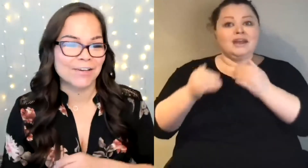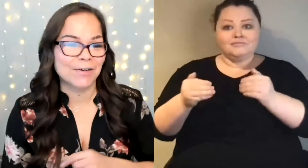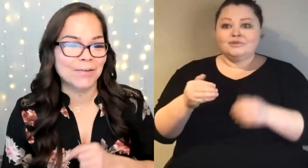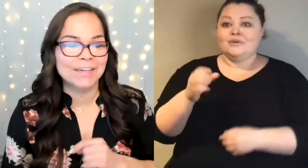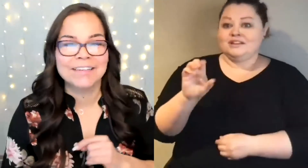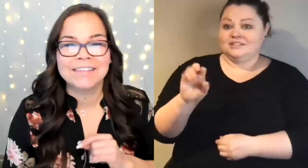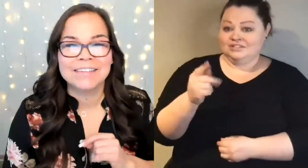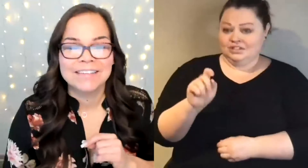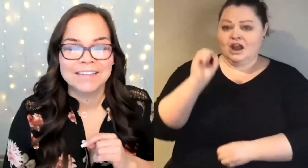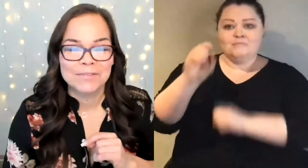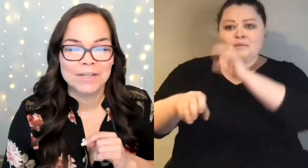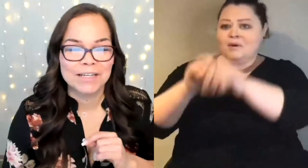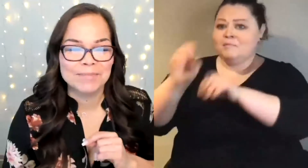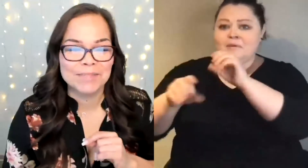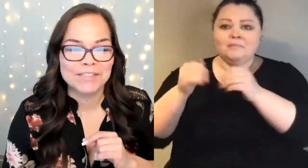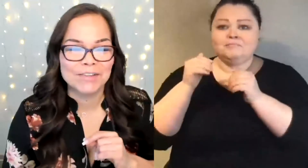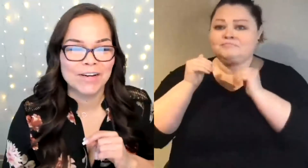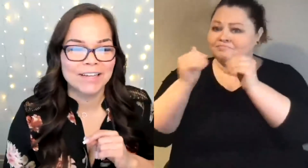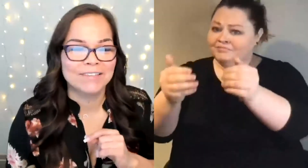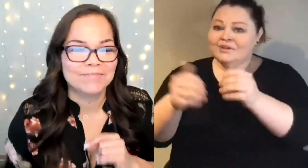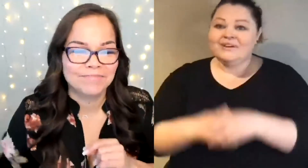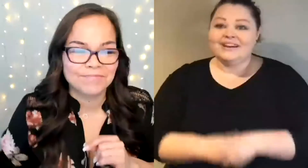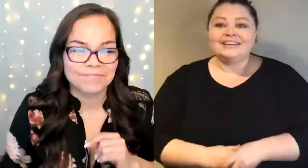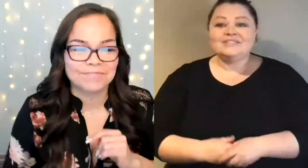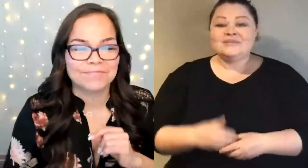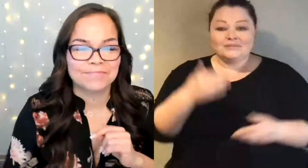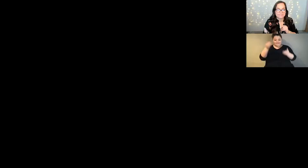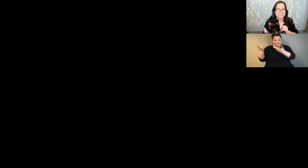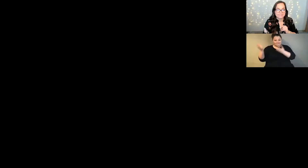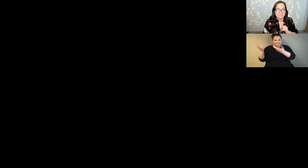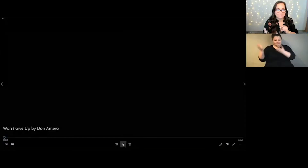chat. So welcome, Don.